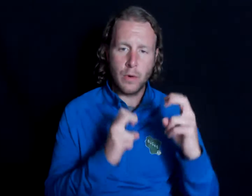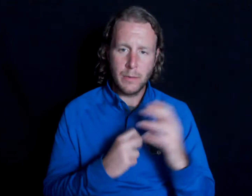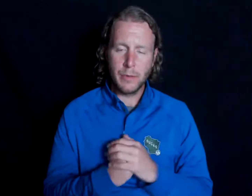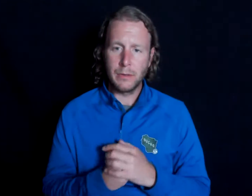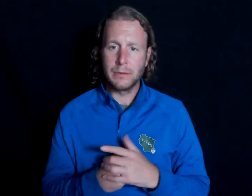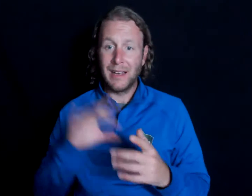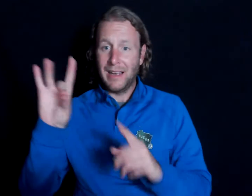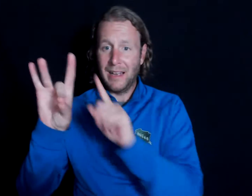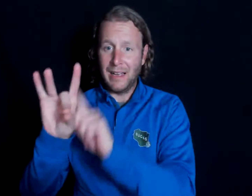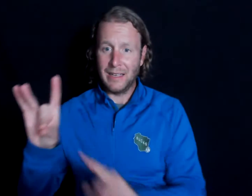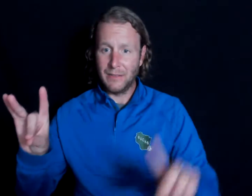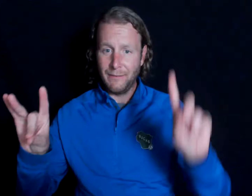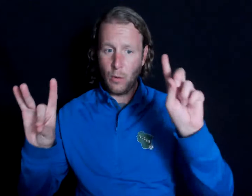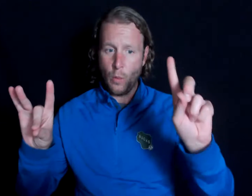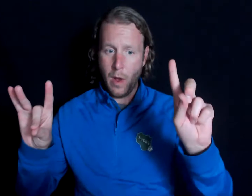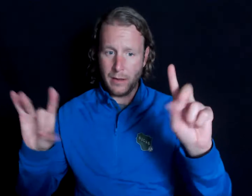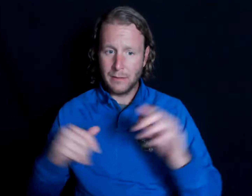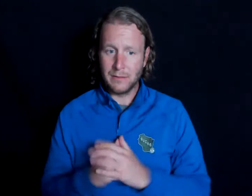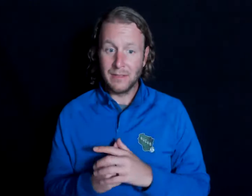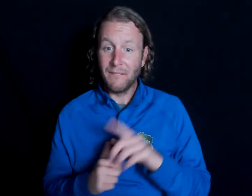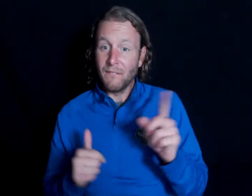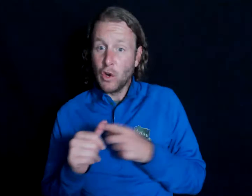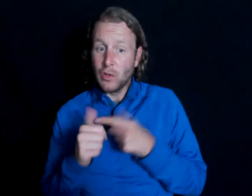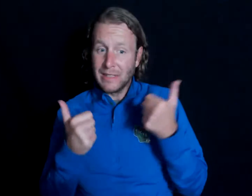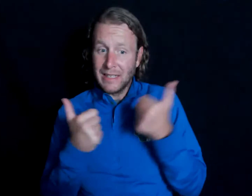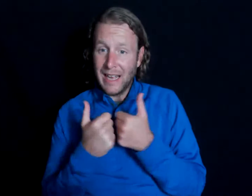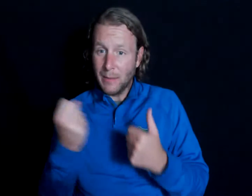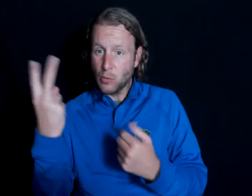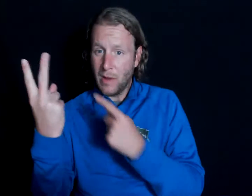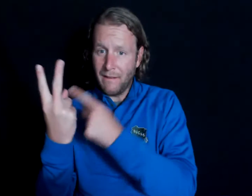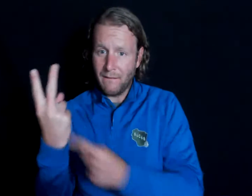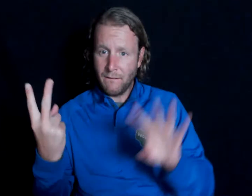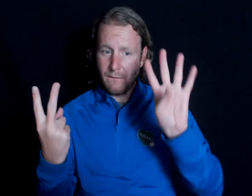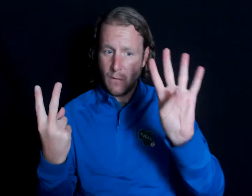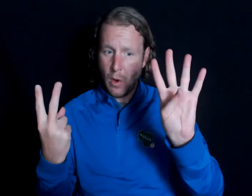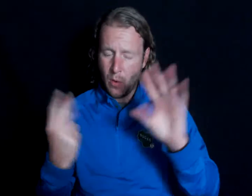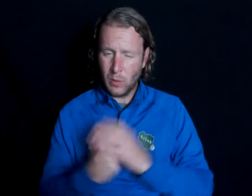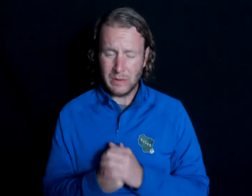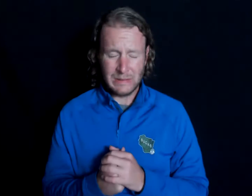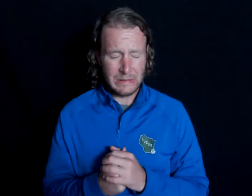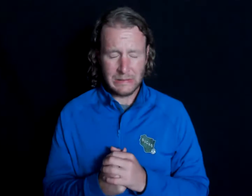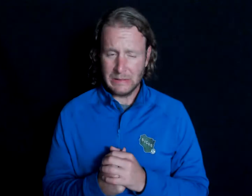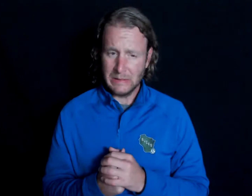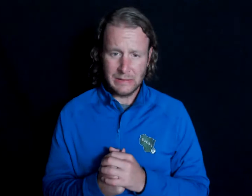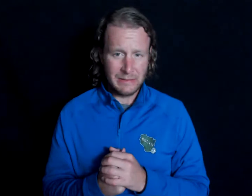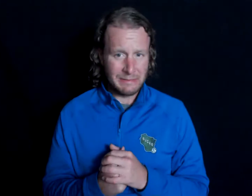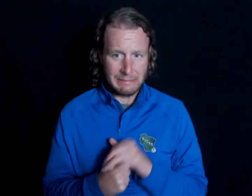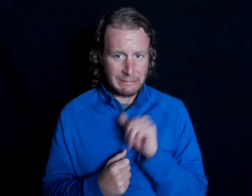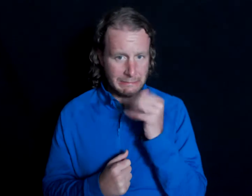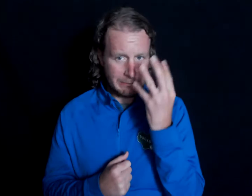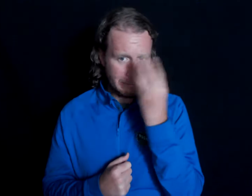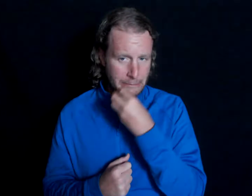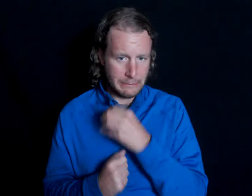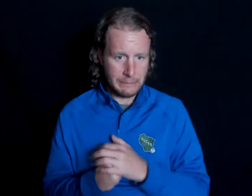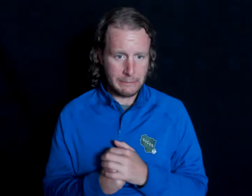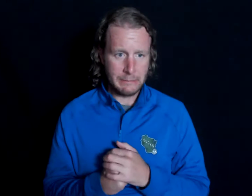12 in game 1. That's not pretty. He's much better than that. As I said earlier, he